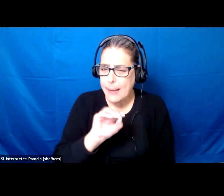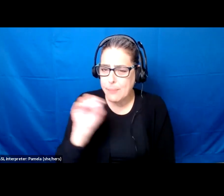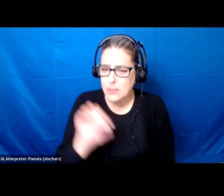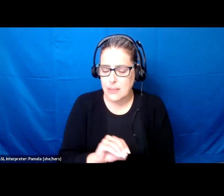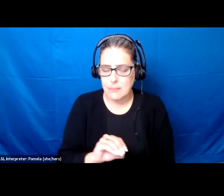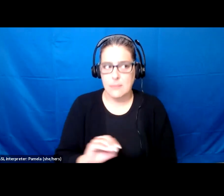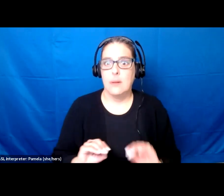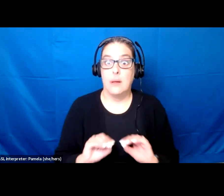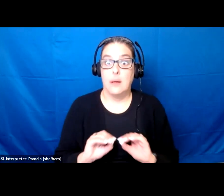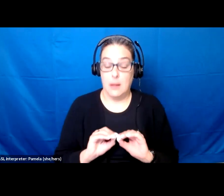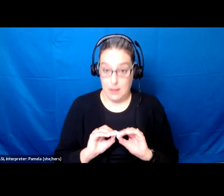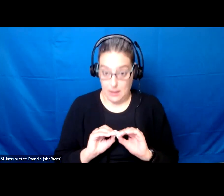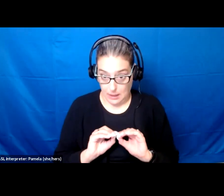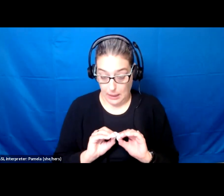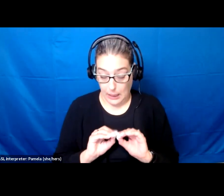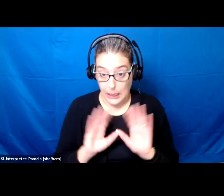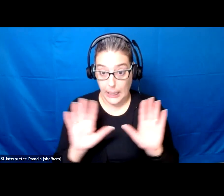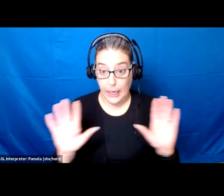a clear,